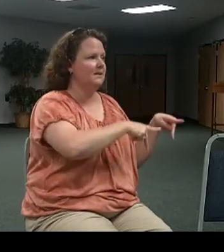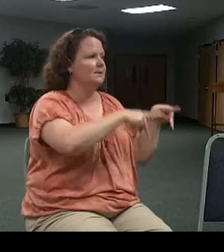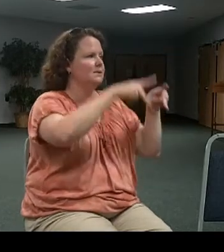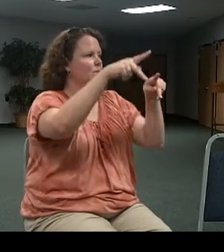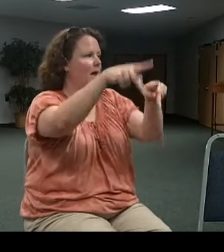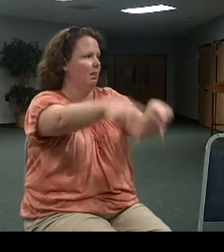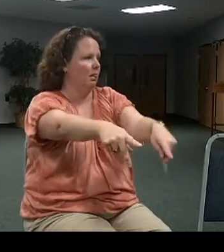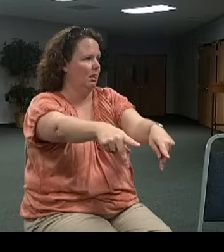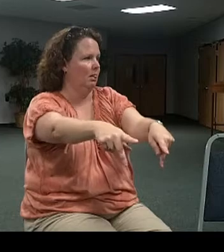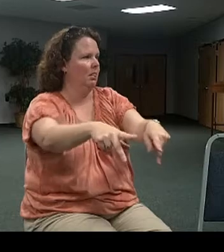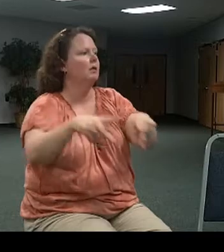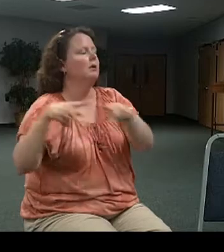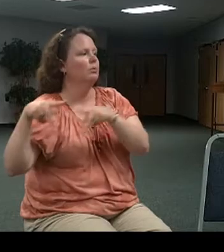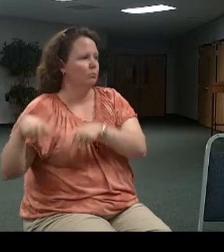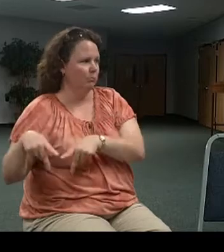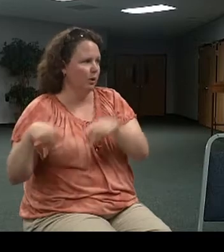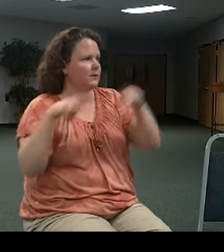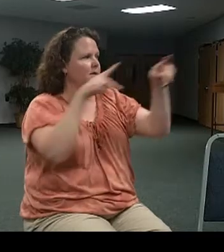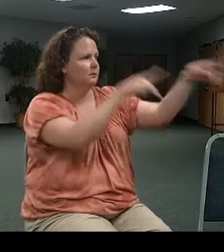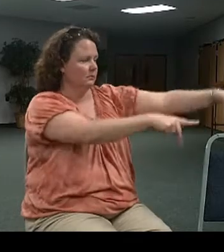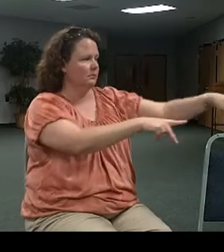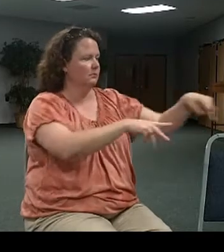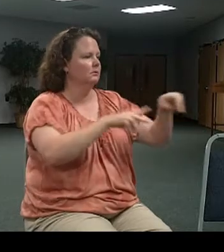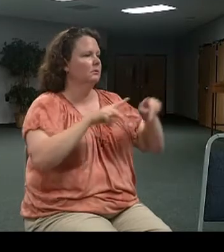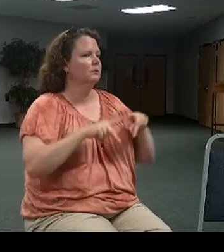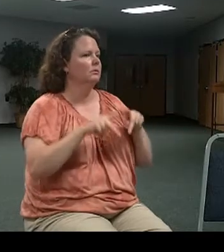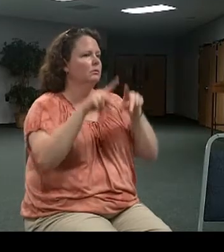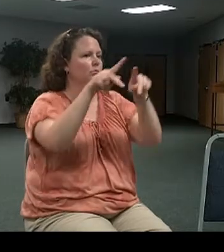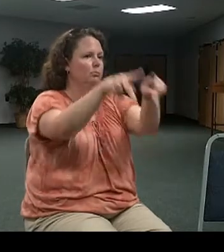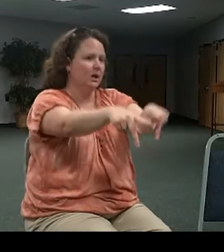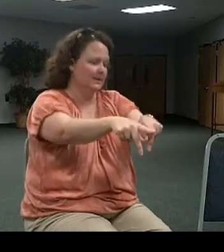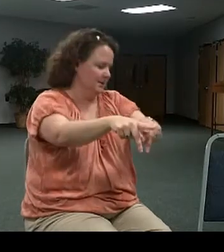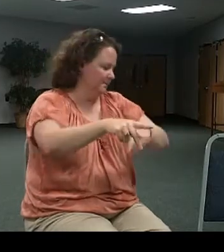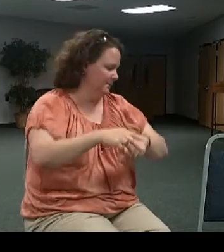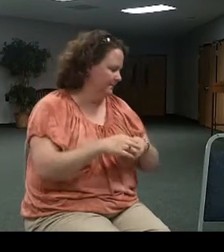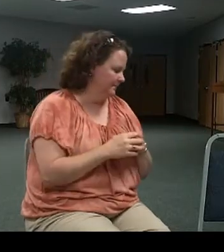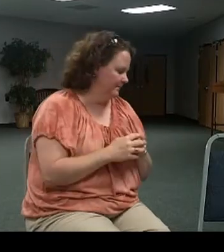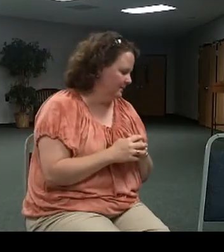P's as well. Put. Put.